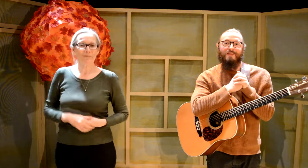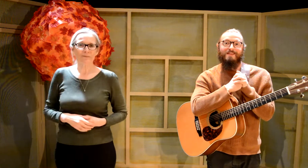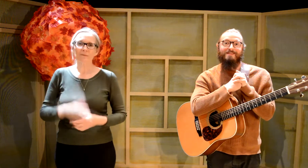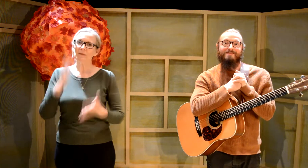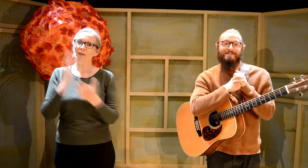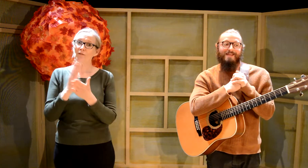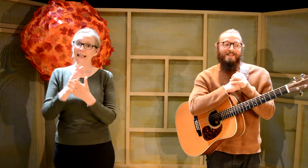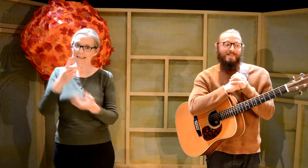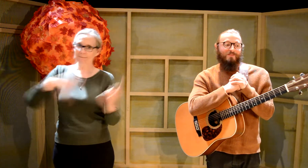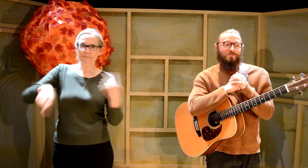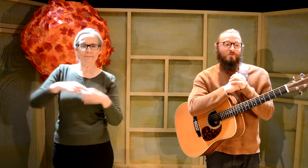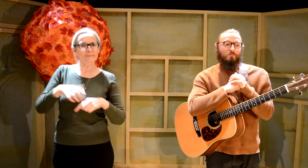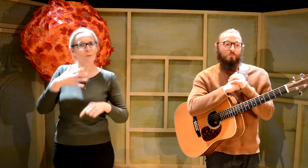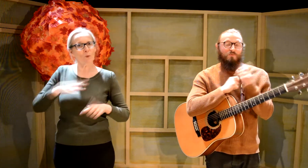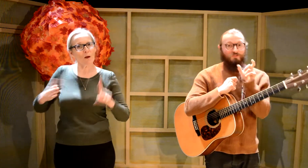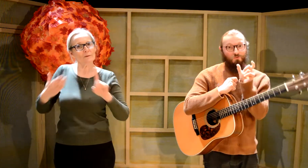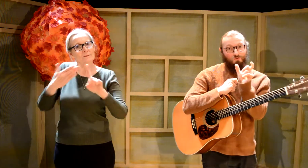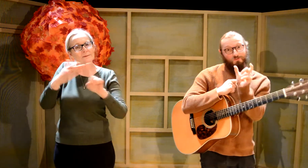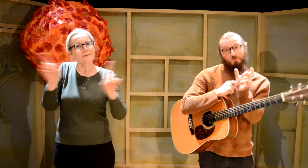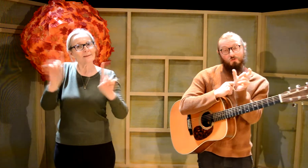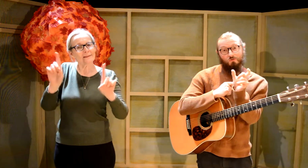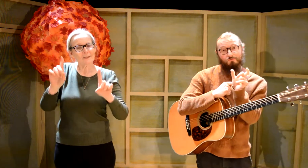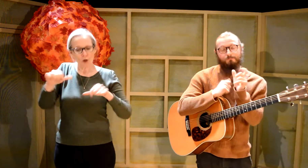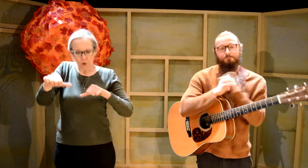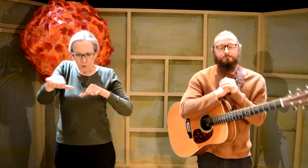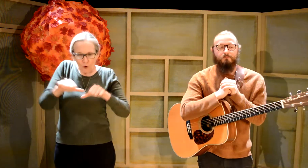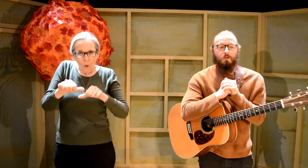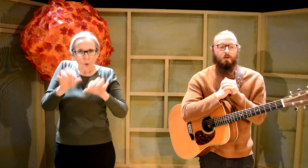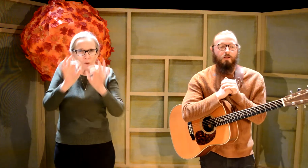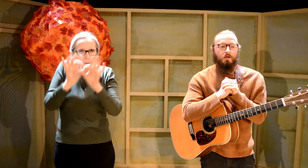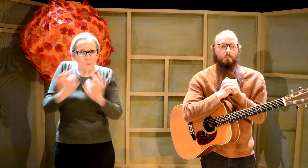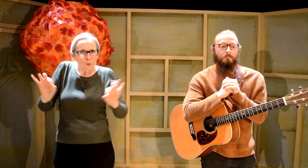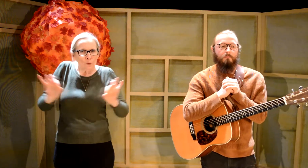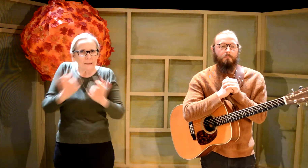us is to come up with a short little tune,